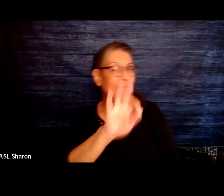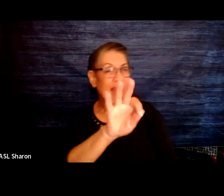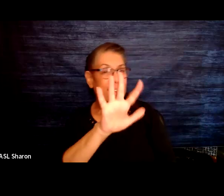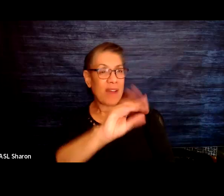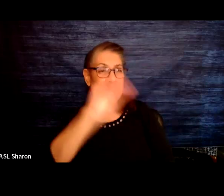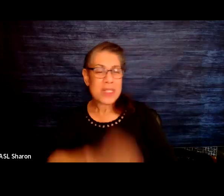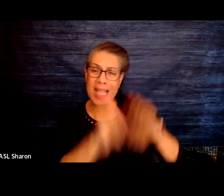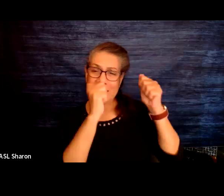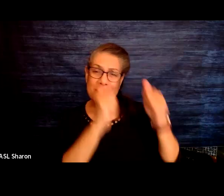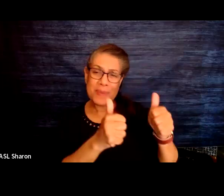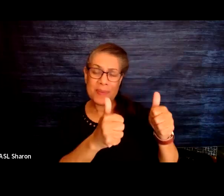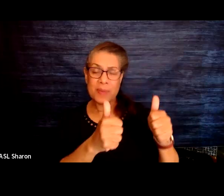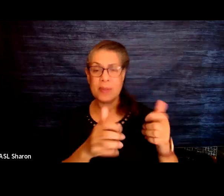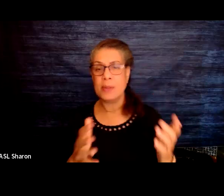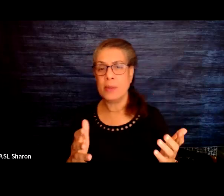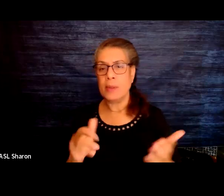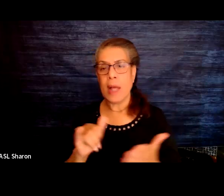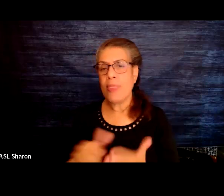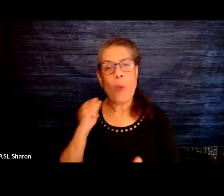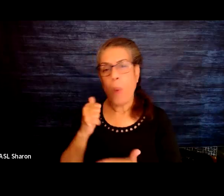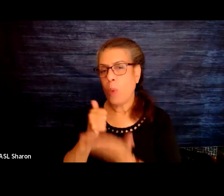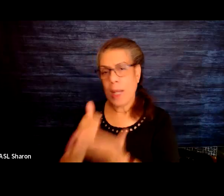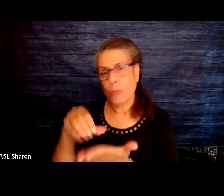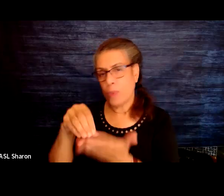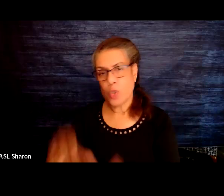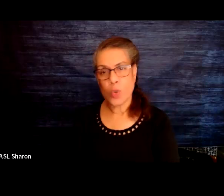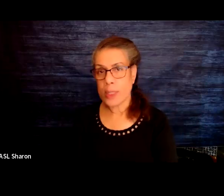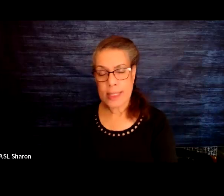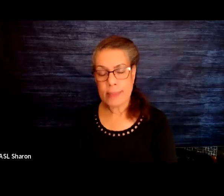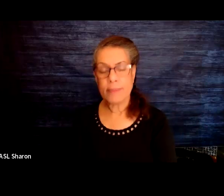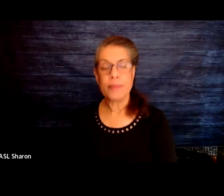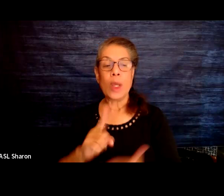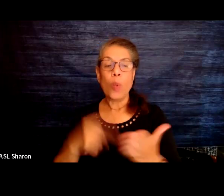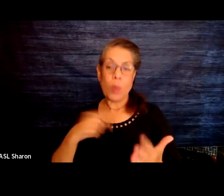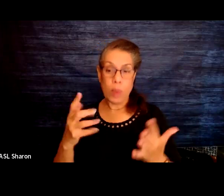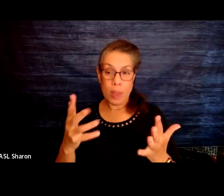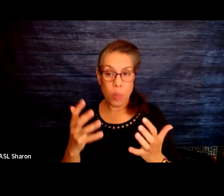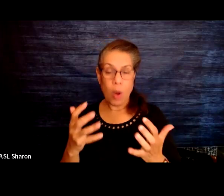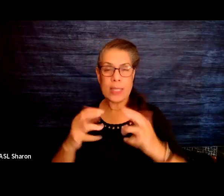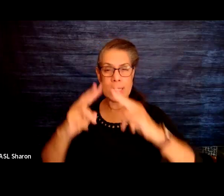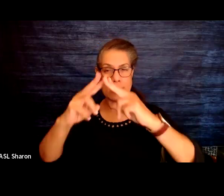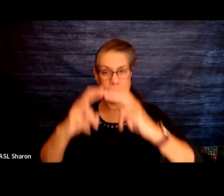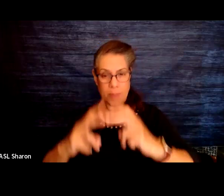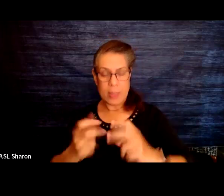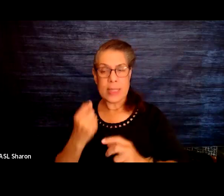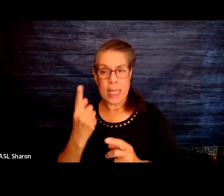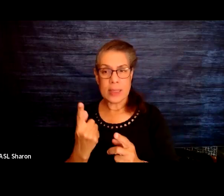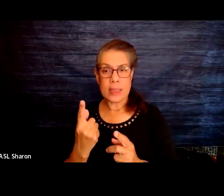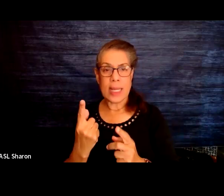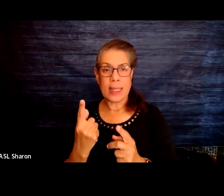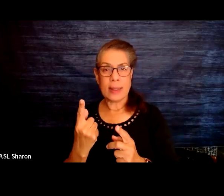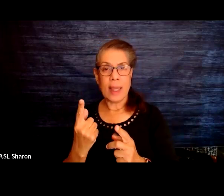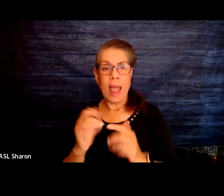95%, and that actually is never going to help the kids. So I think what we're trying to do is really break it down and then understand at a granular